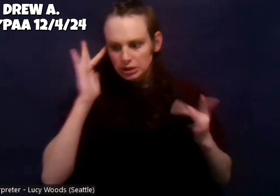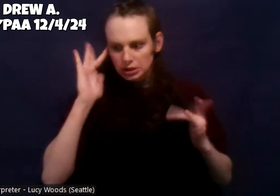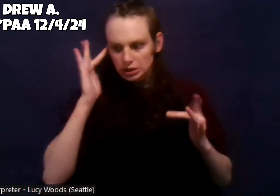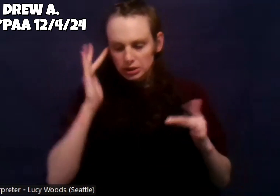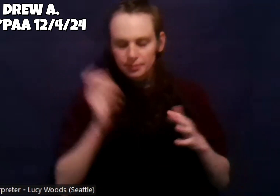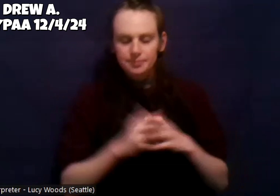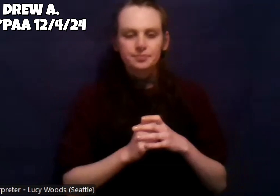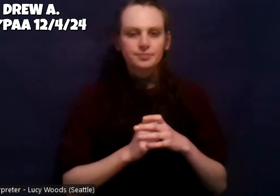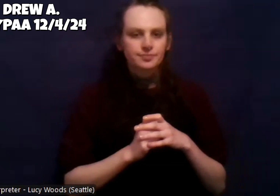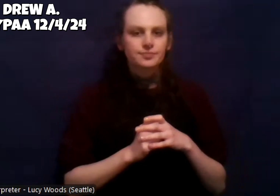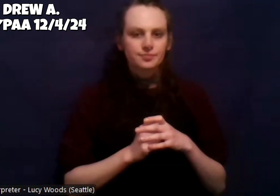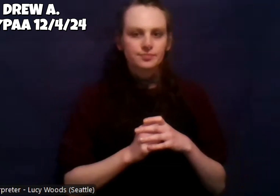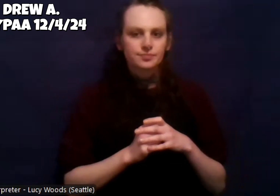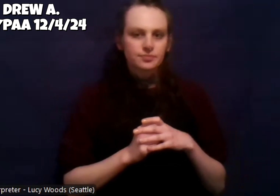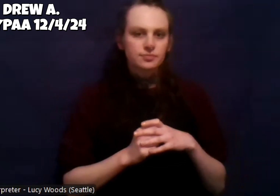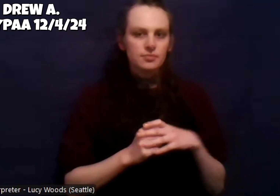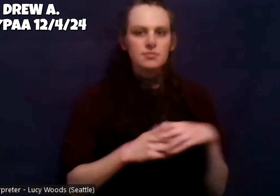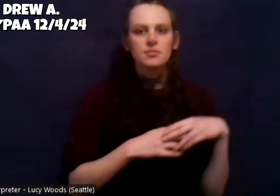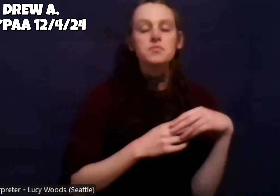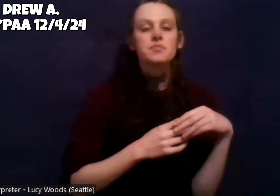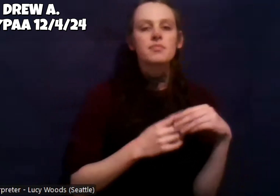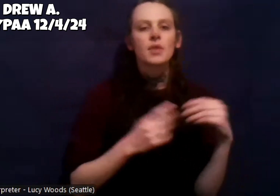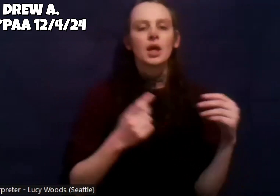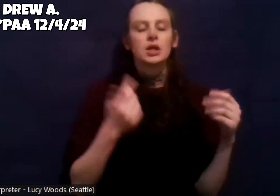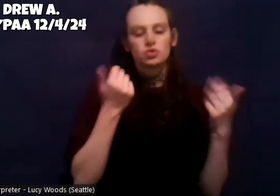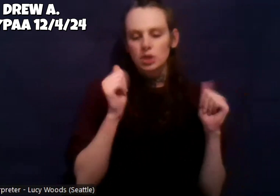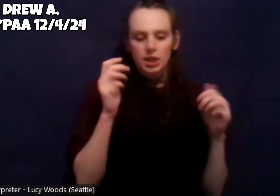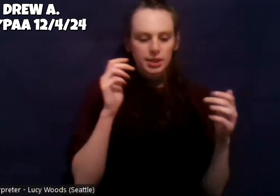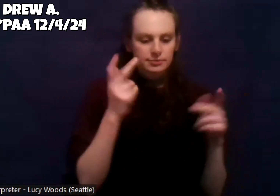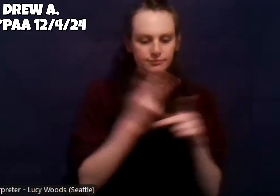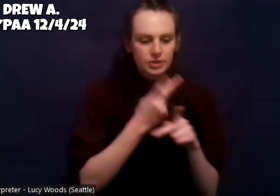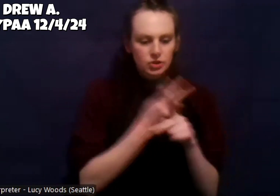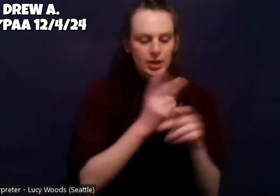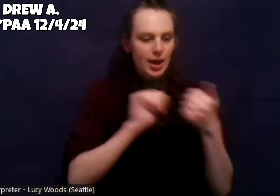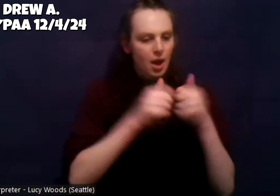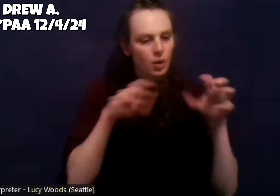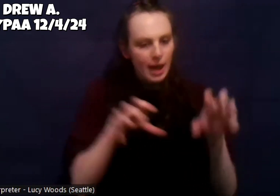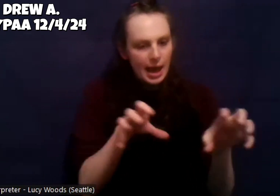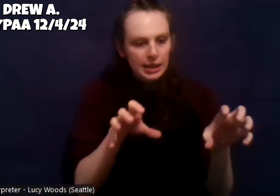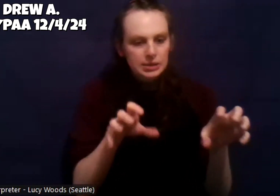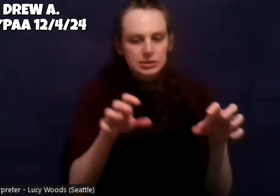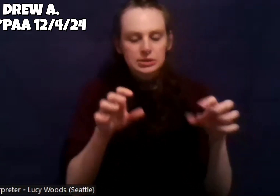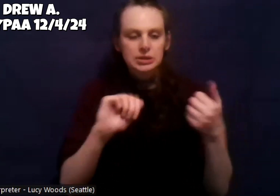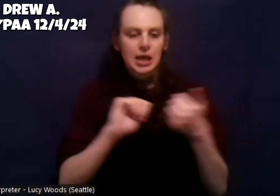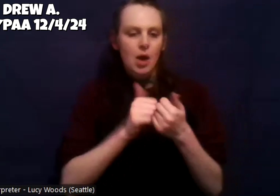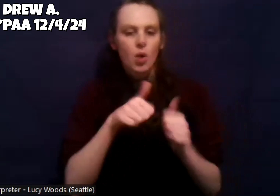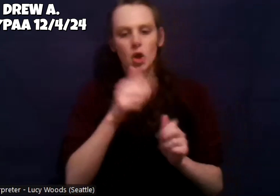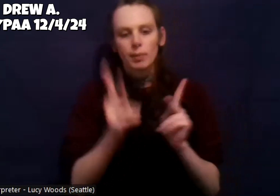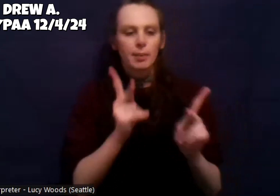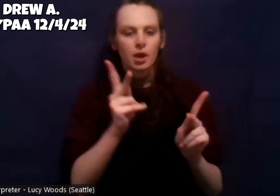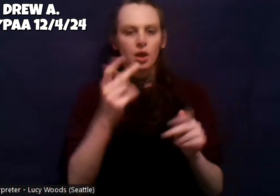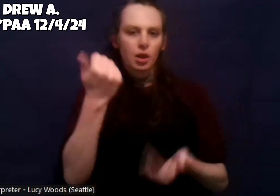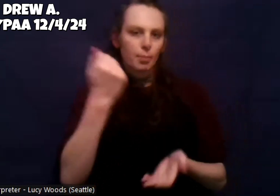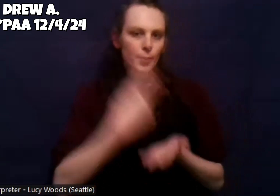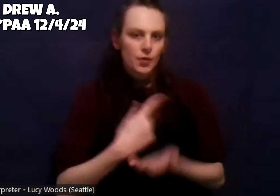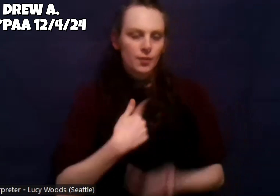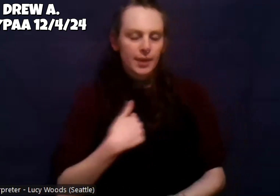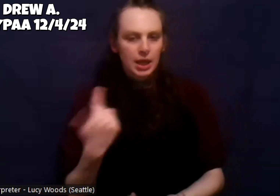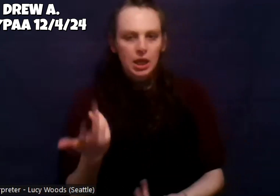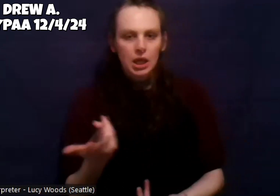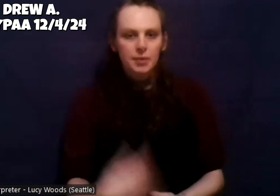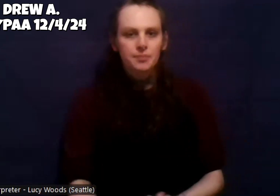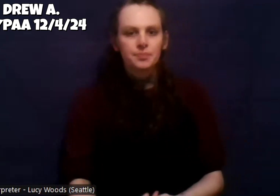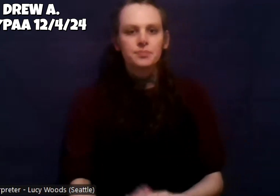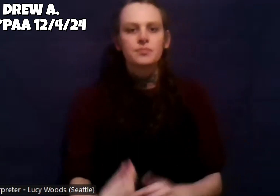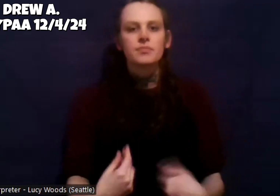like what ways to act, what ways not to act. So I always or so ever since I can remember,